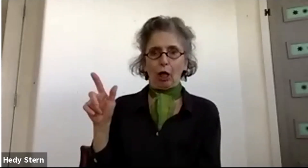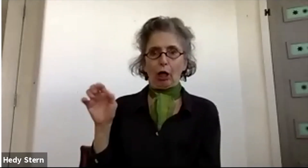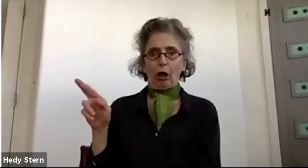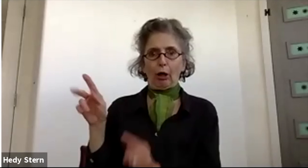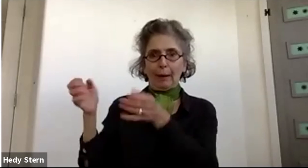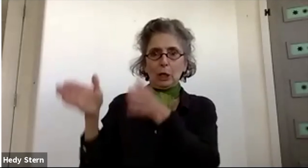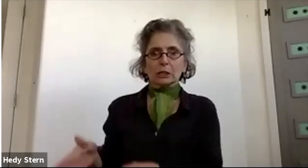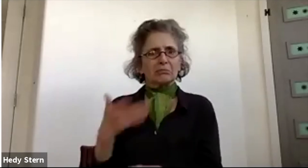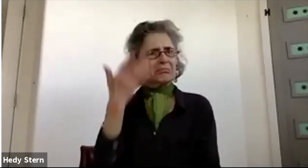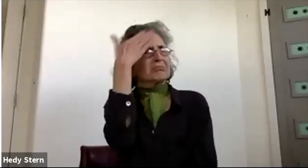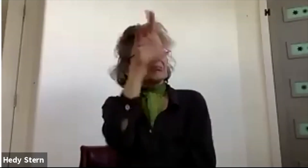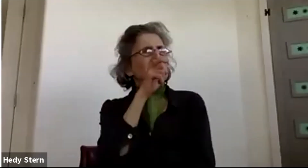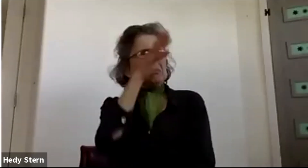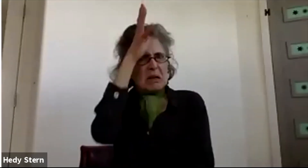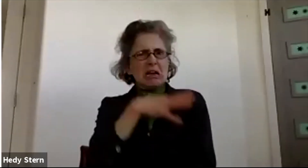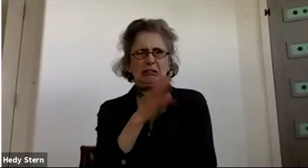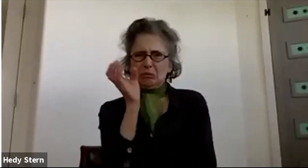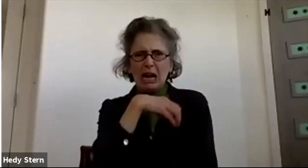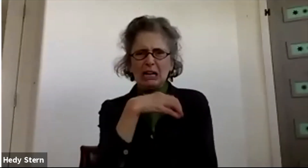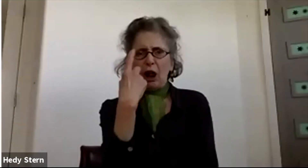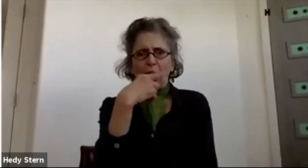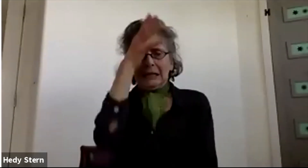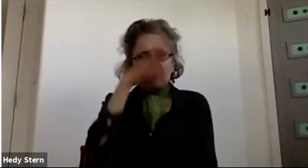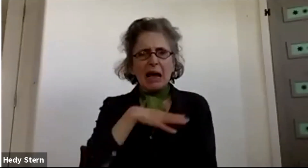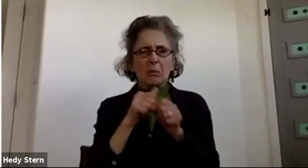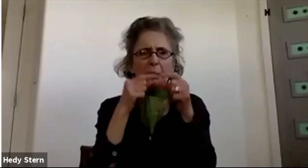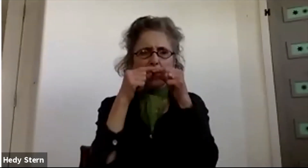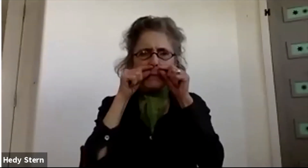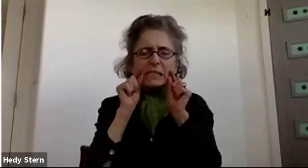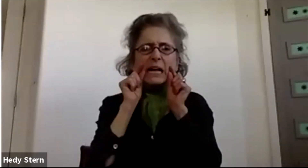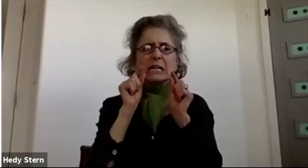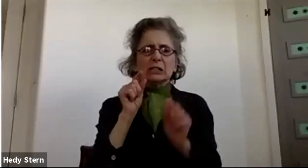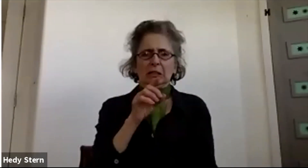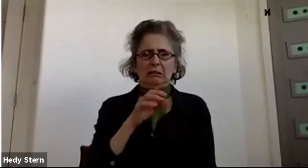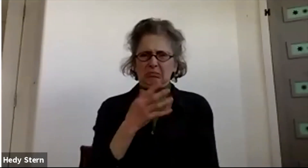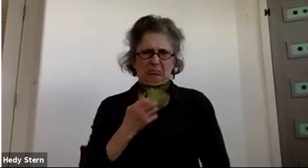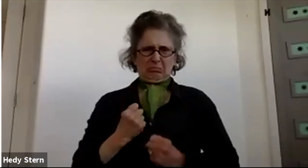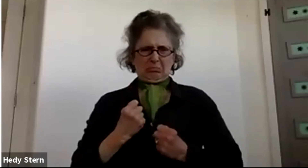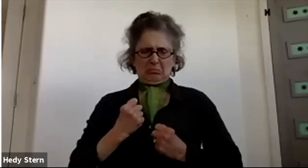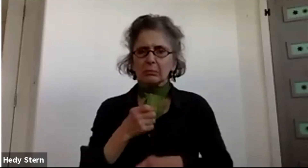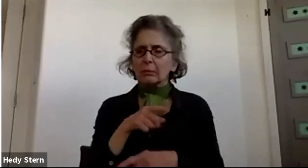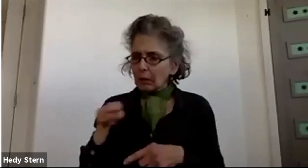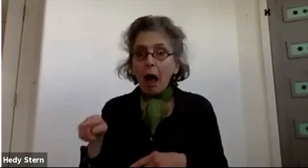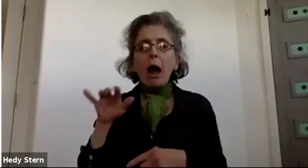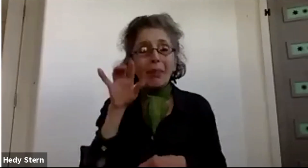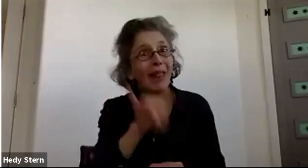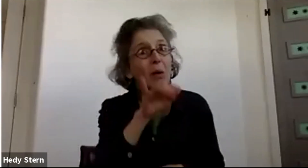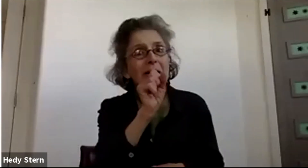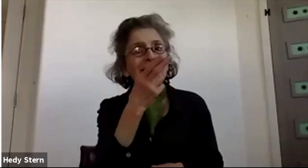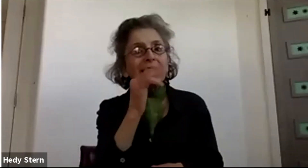to Hitler, the historical figure. She had no idea who this man was with the mustache at the time. And